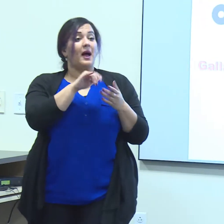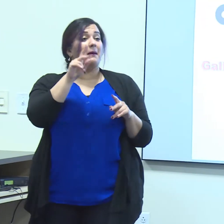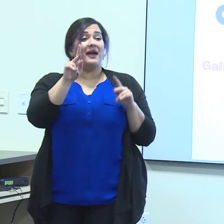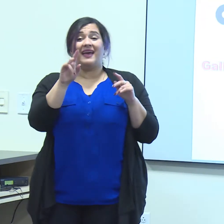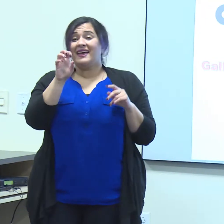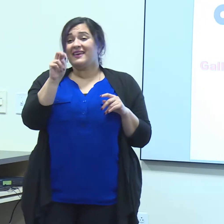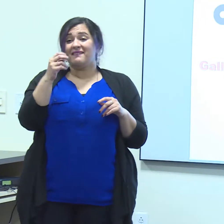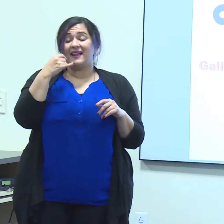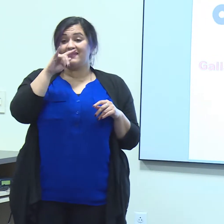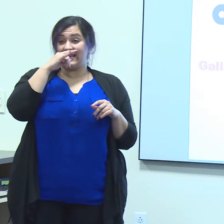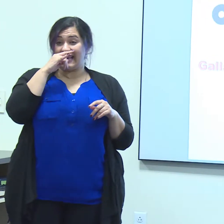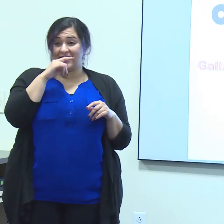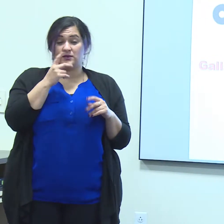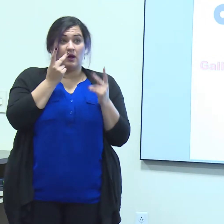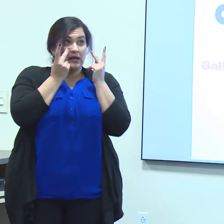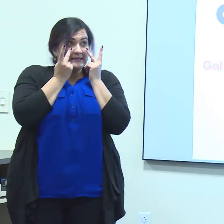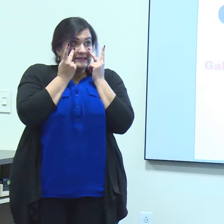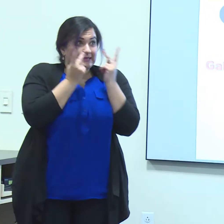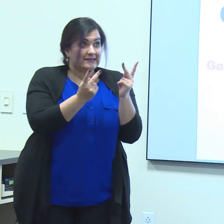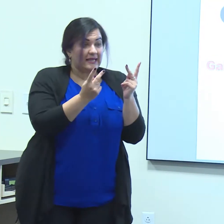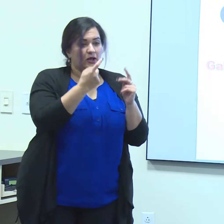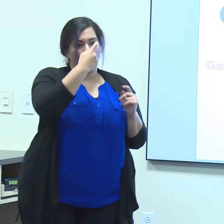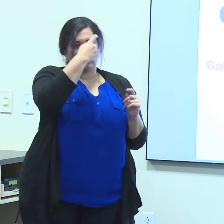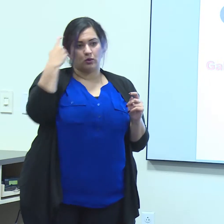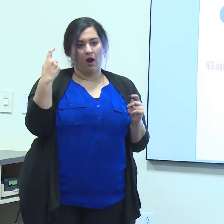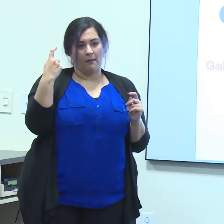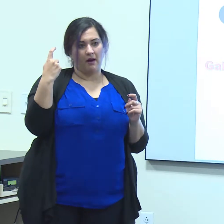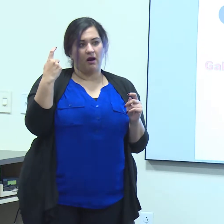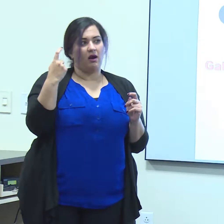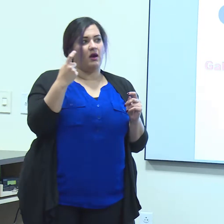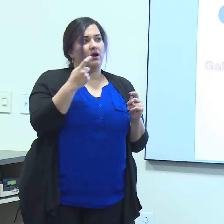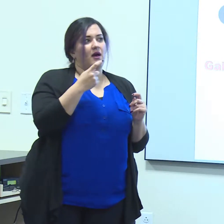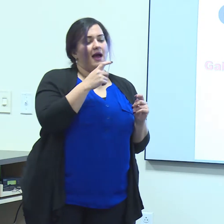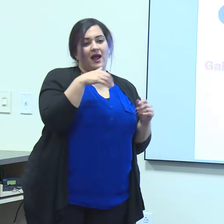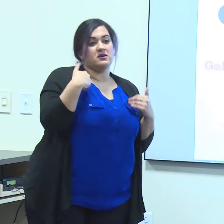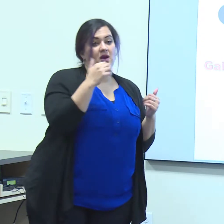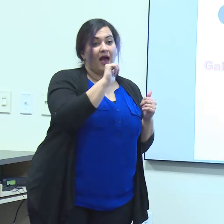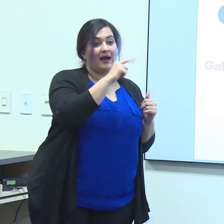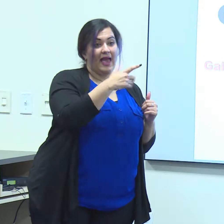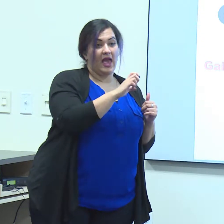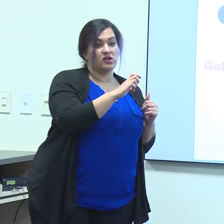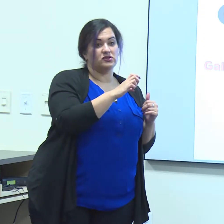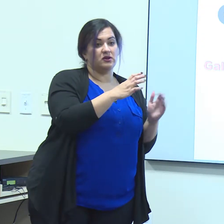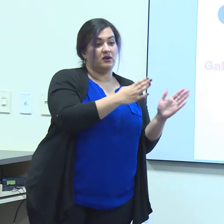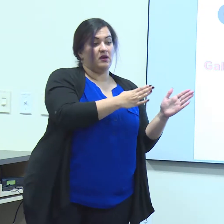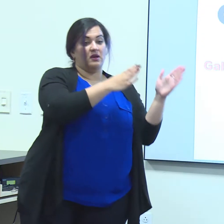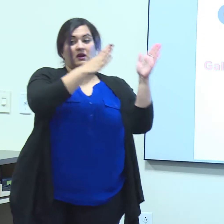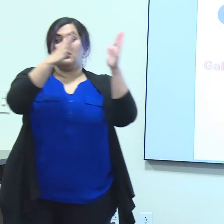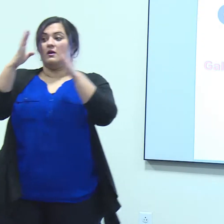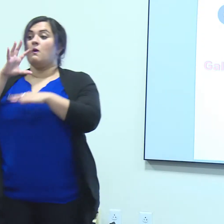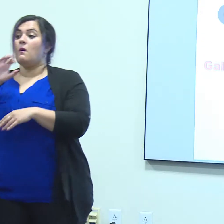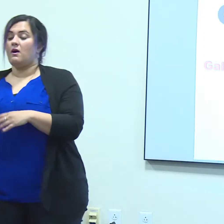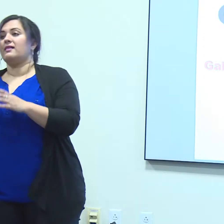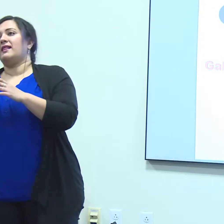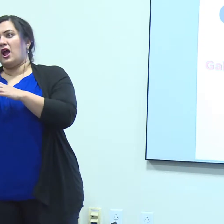the adverse childhood experience, is very important. It shows that even if children see